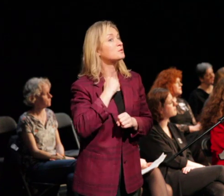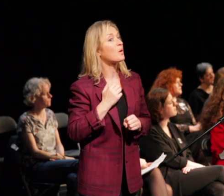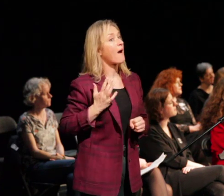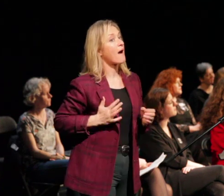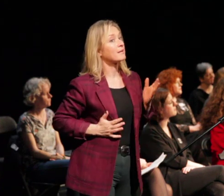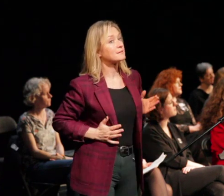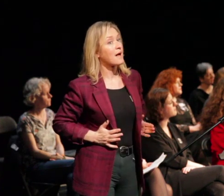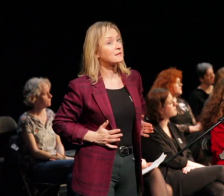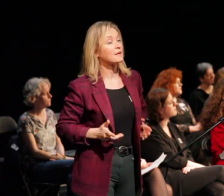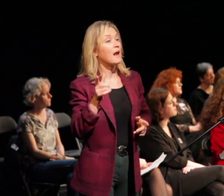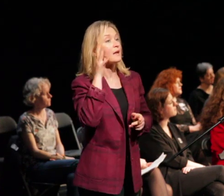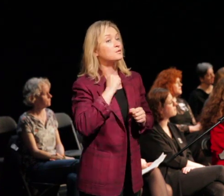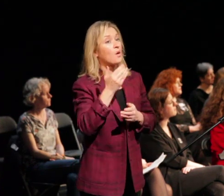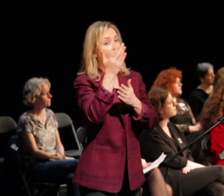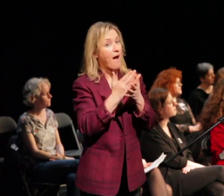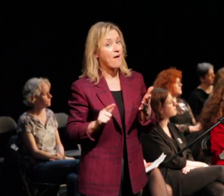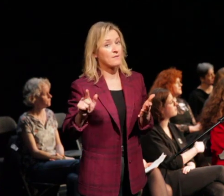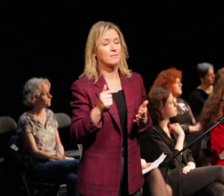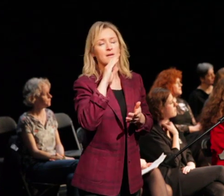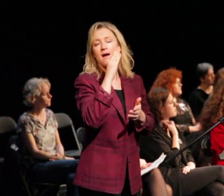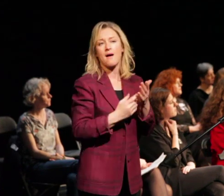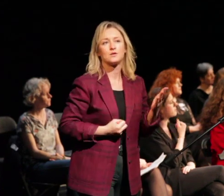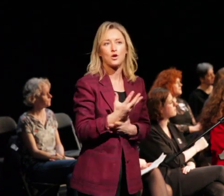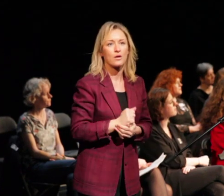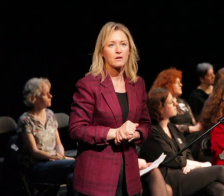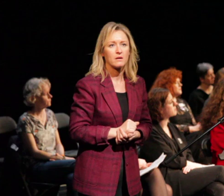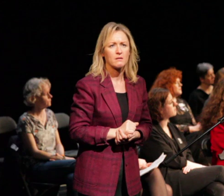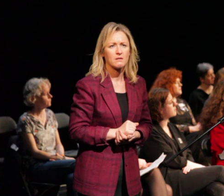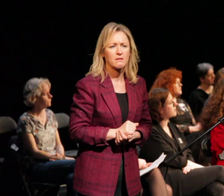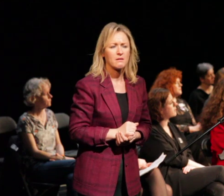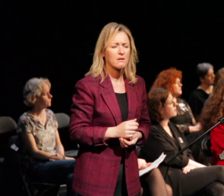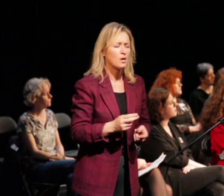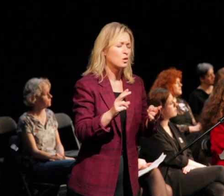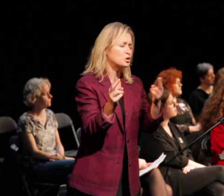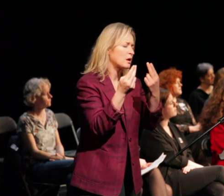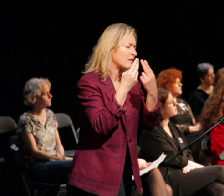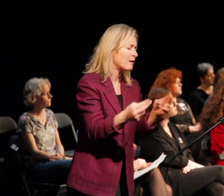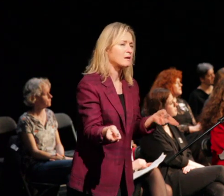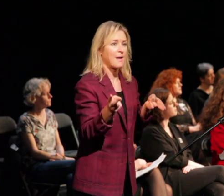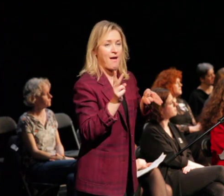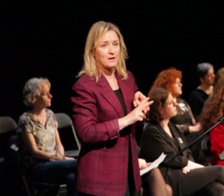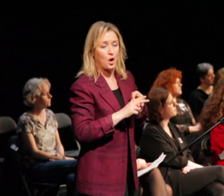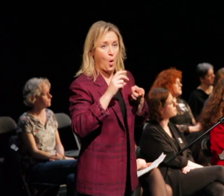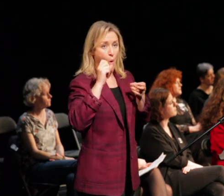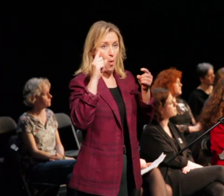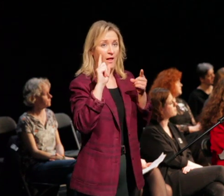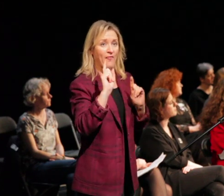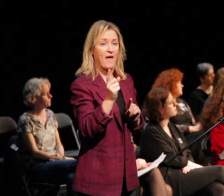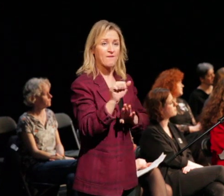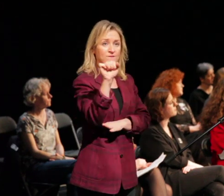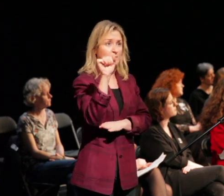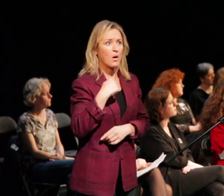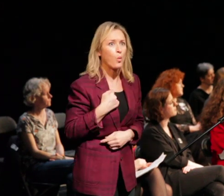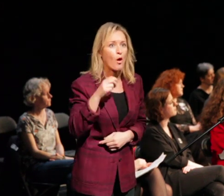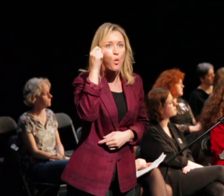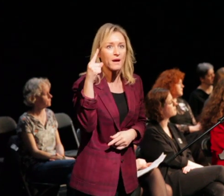half the story. We shouldn't need to hashtag wake the feminist. We've been awake so long. It's you that is sleeping.